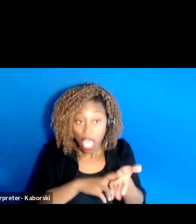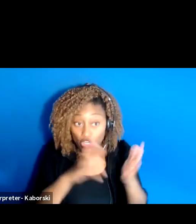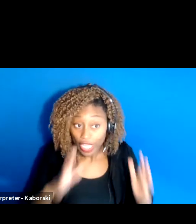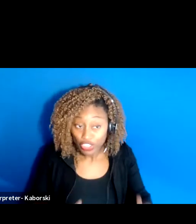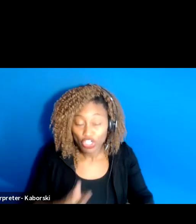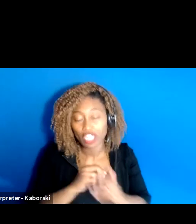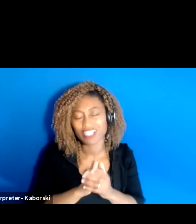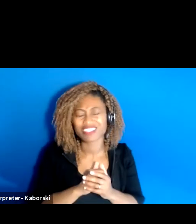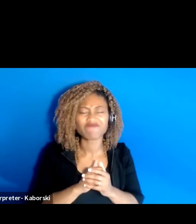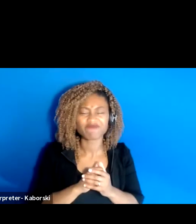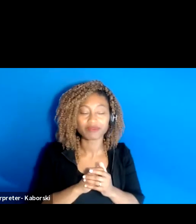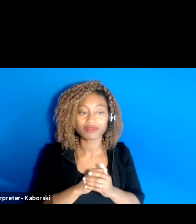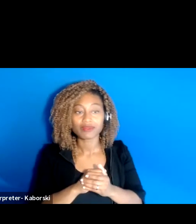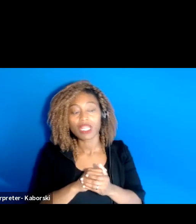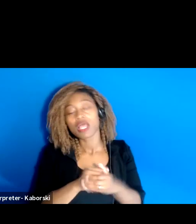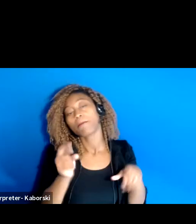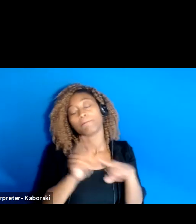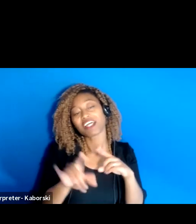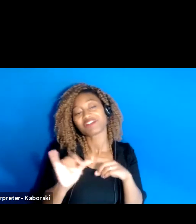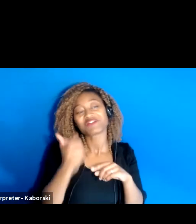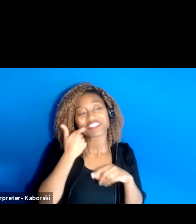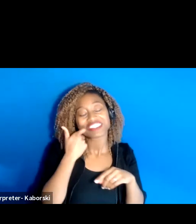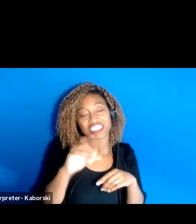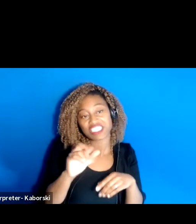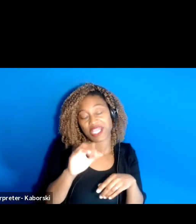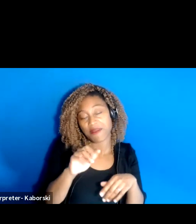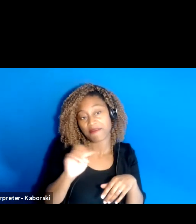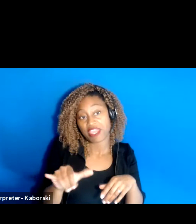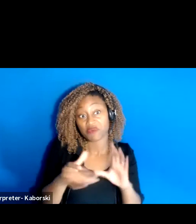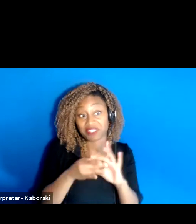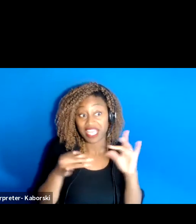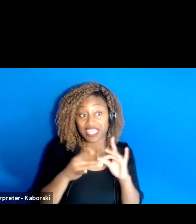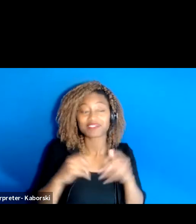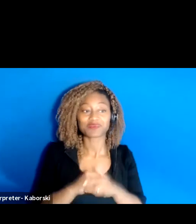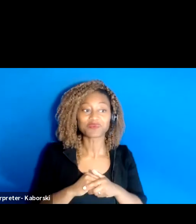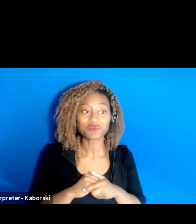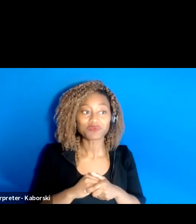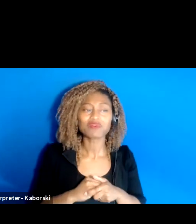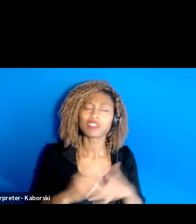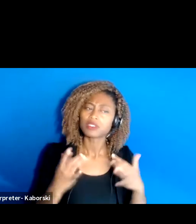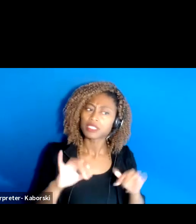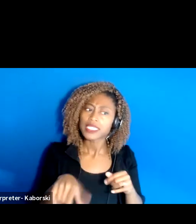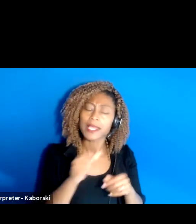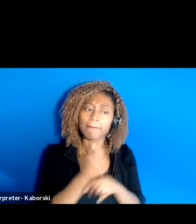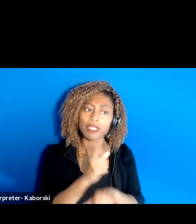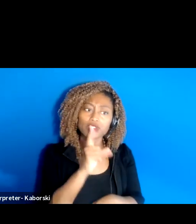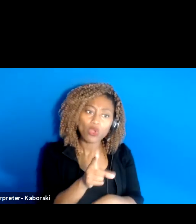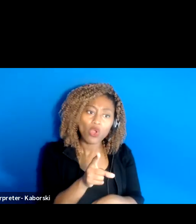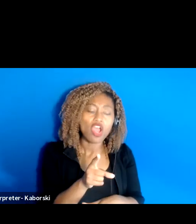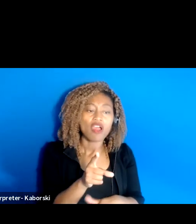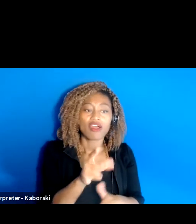But again, as Jeremy had mentioned, we still need to make sure that